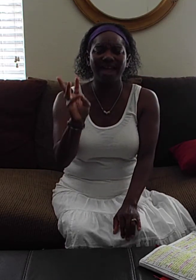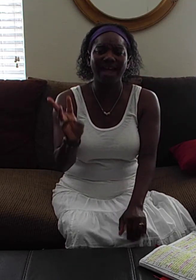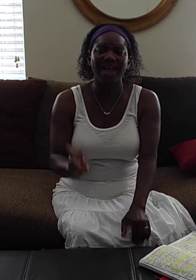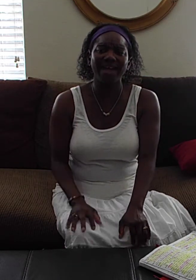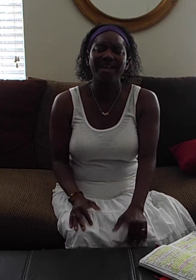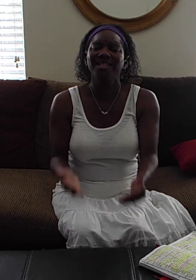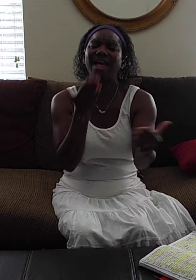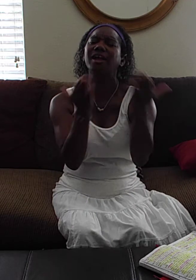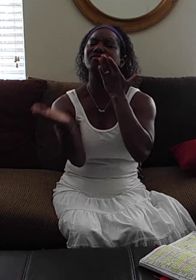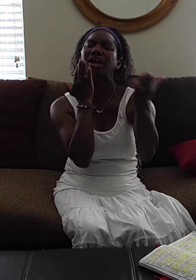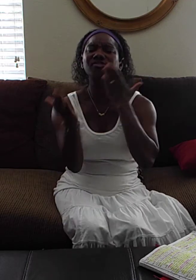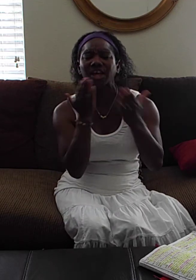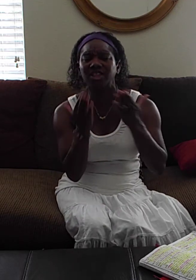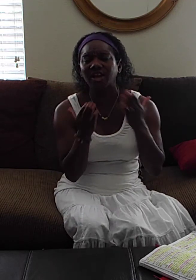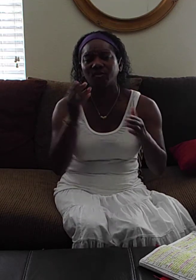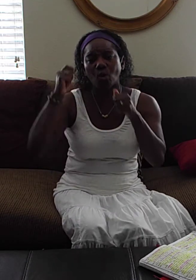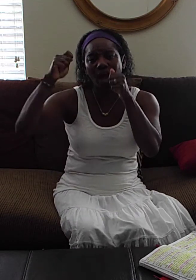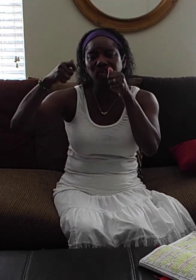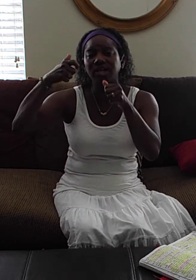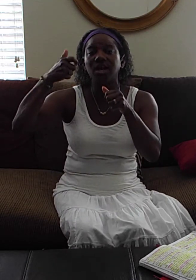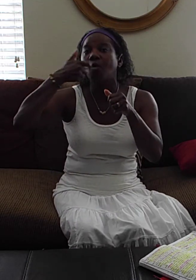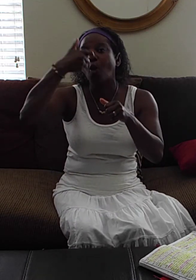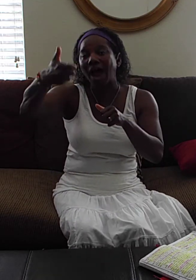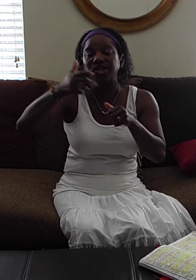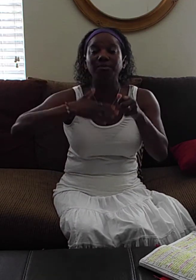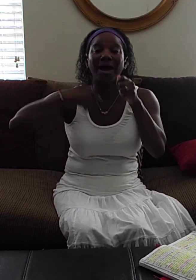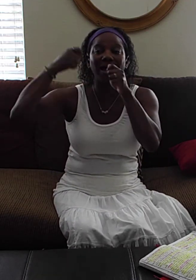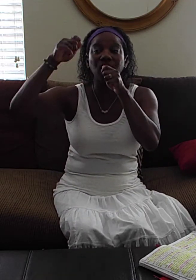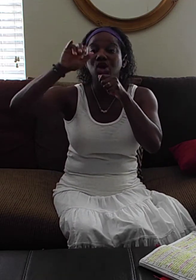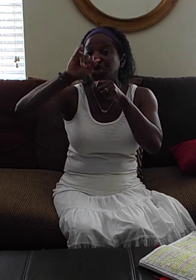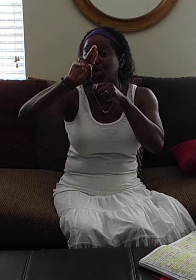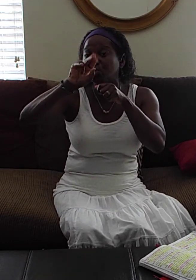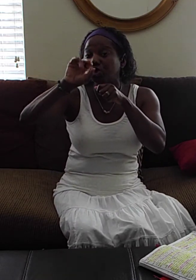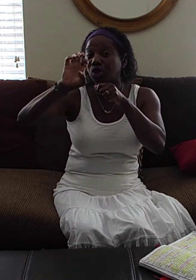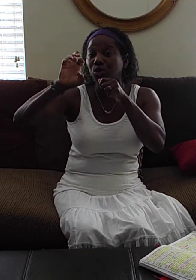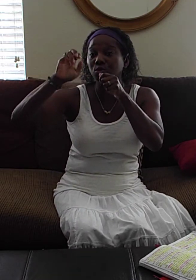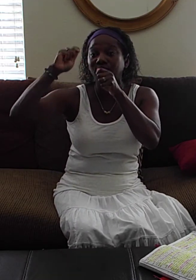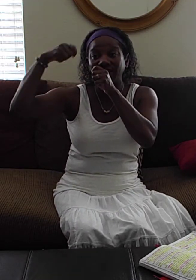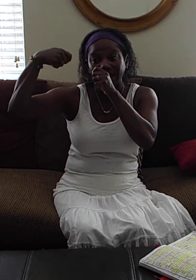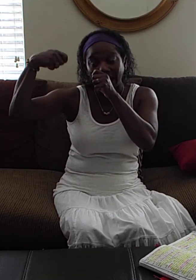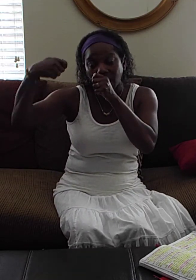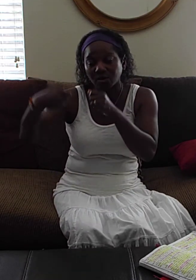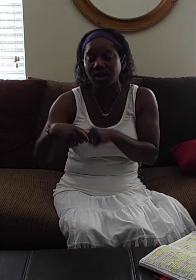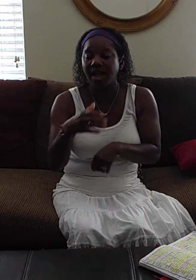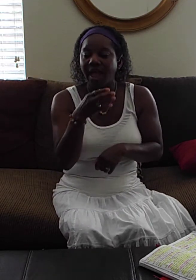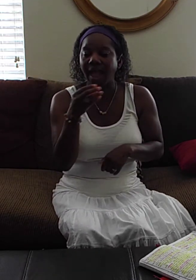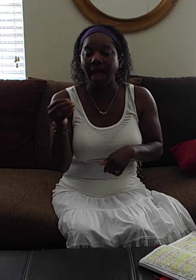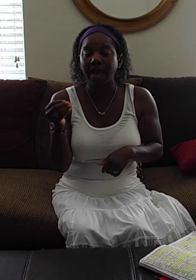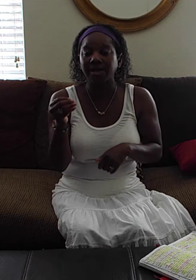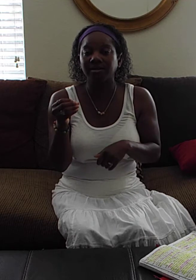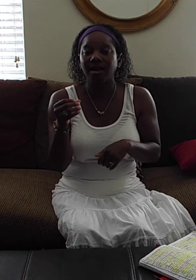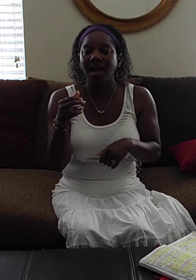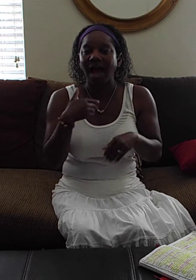Wednesday. Thank you for watching my YouTube video. And I